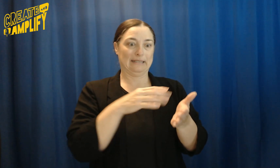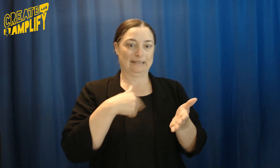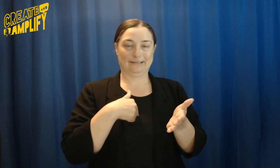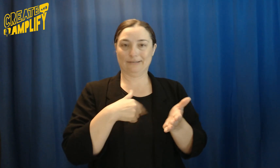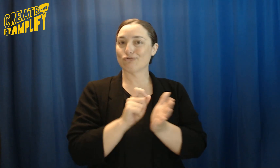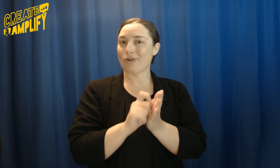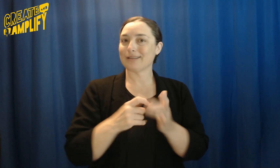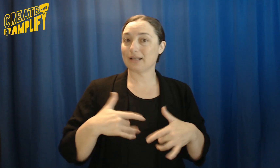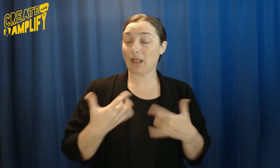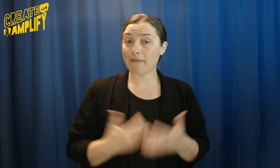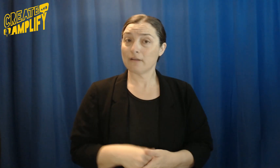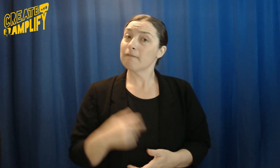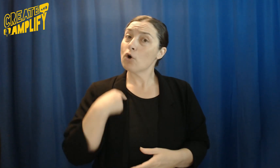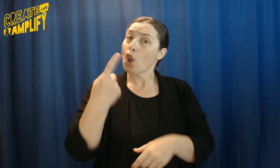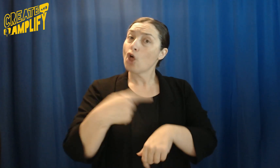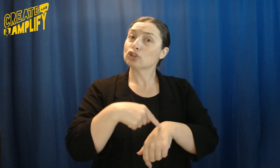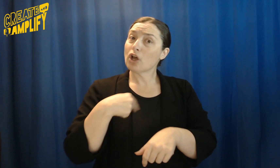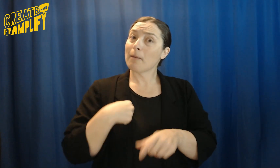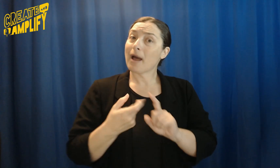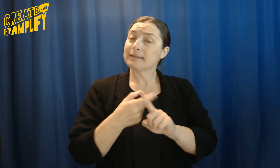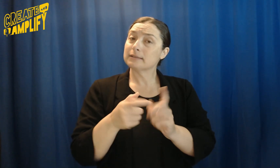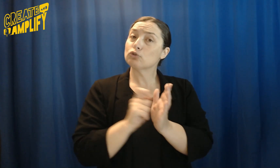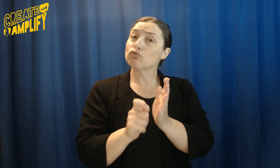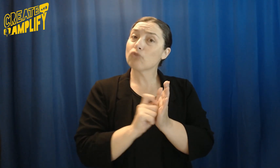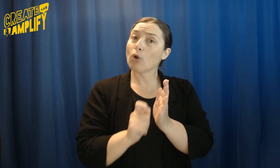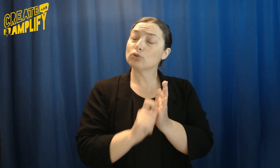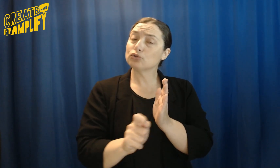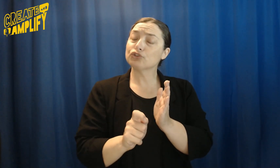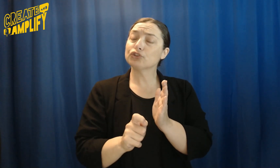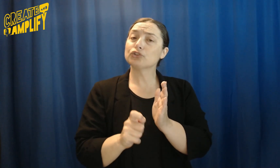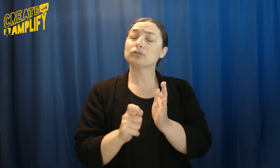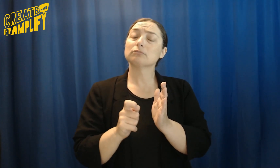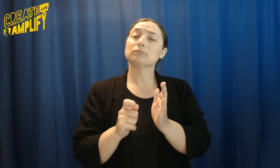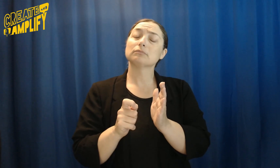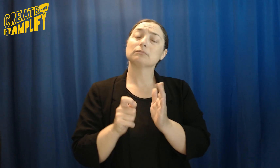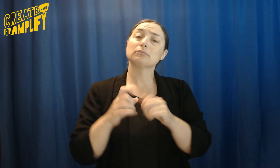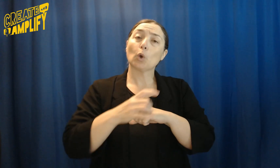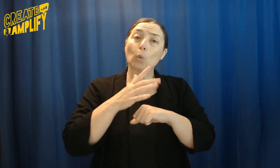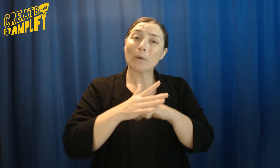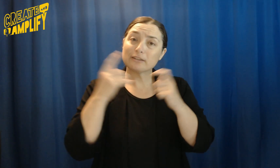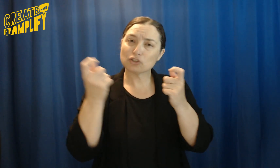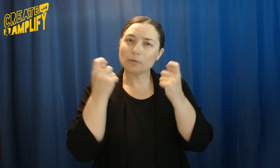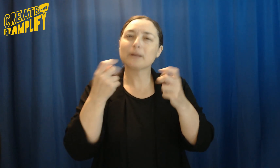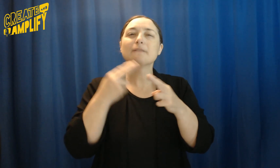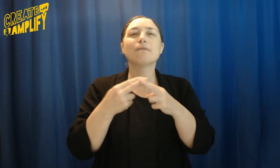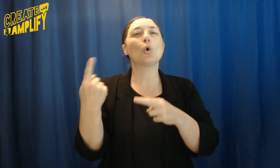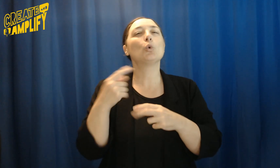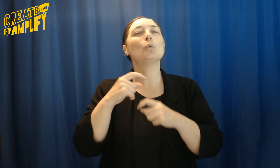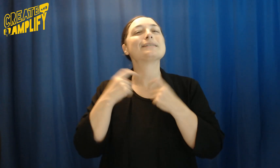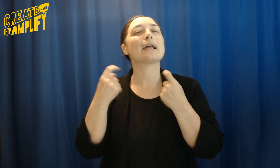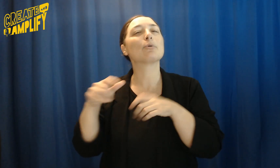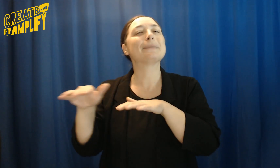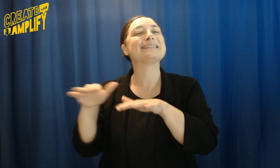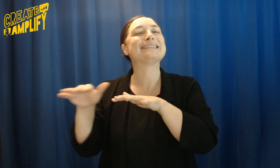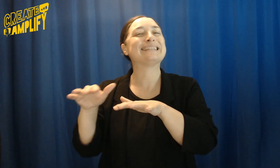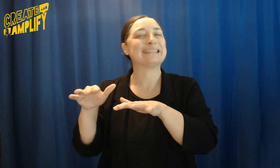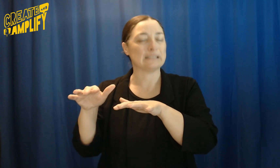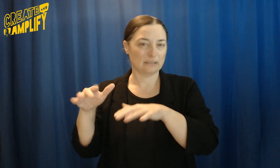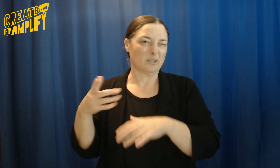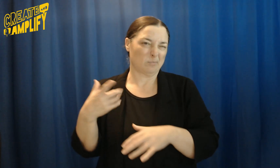wedding ceremonies for other busy celebrants, because I've been doing it for 17 years. I could sort of do that with my eyes closed.